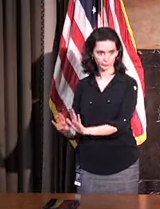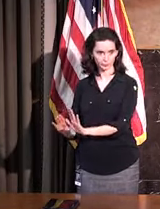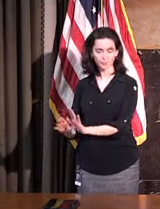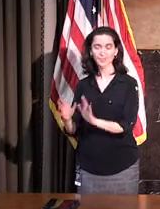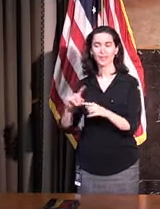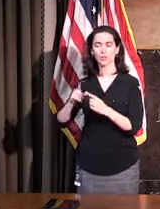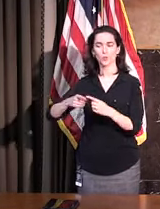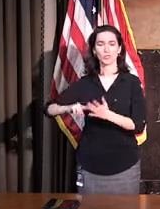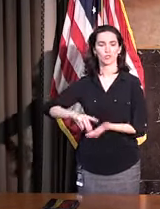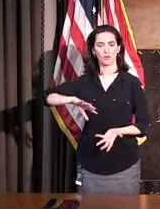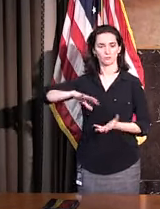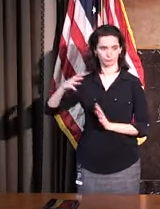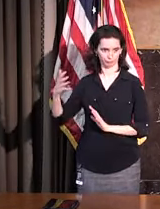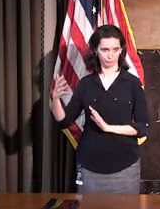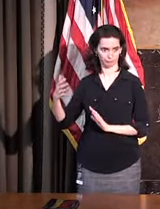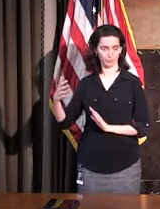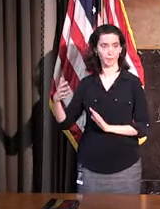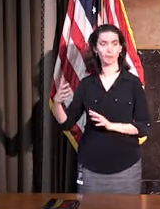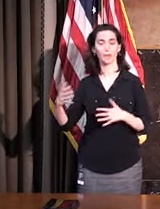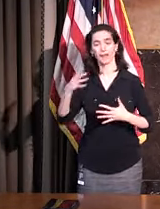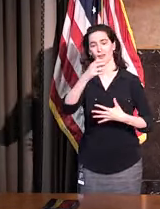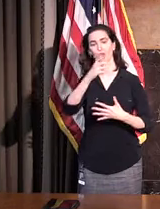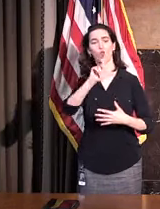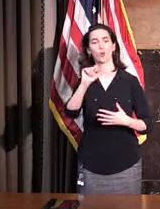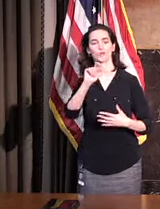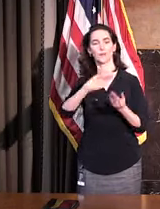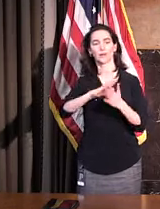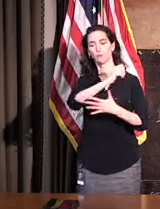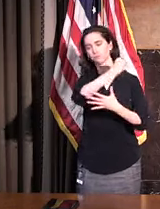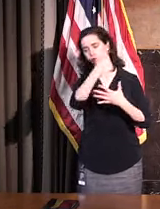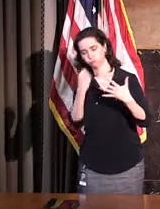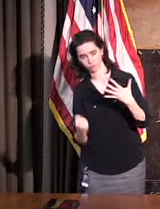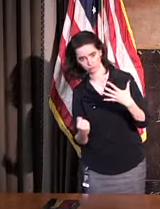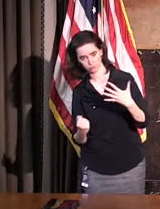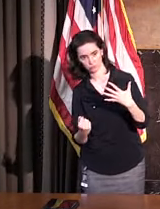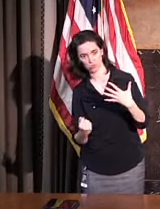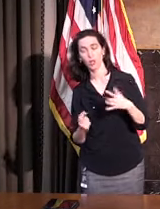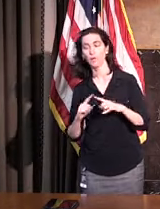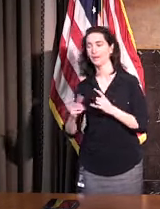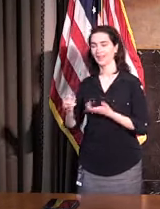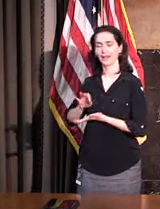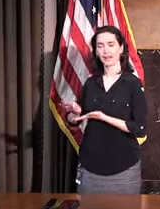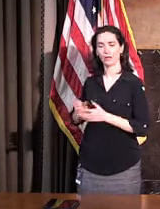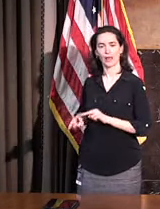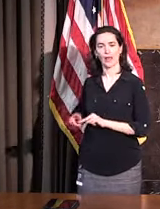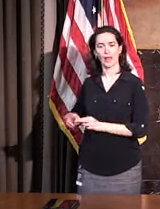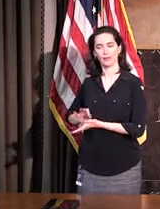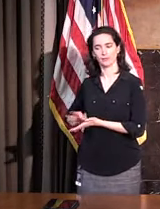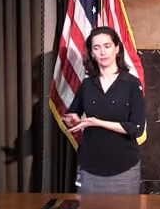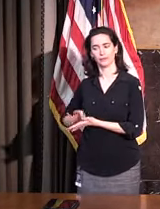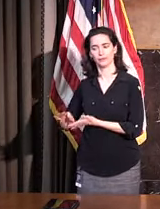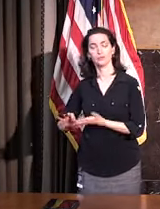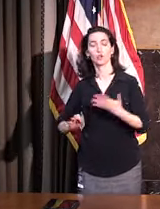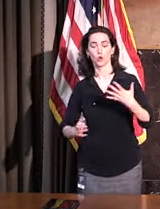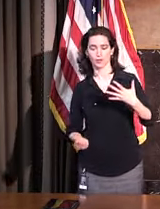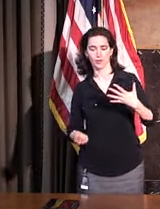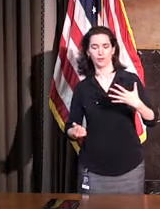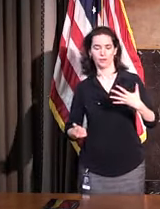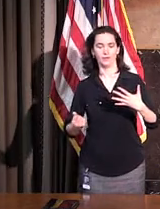off. And it's in all these counts are cumulative, and so it's going to take us some time to get